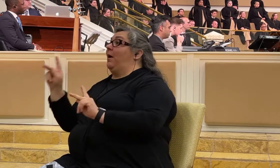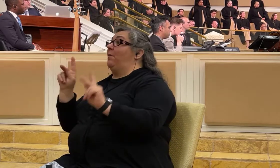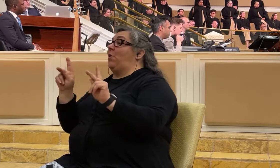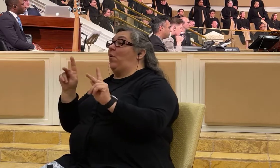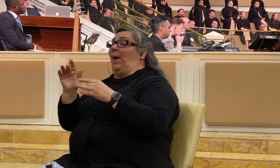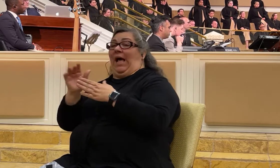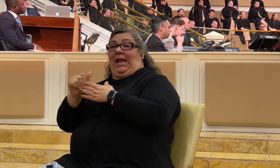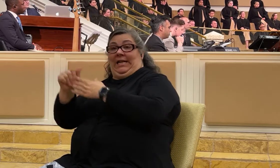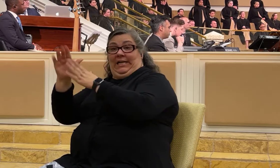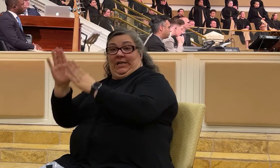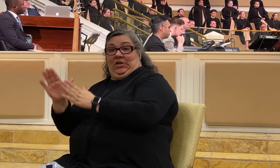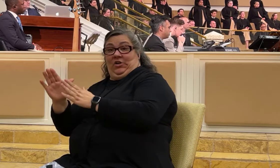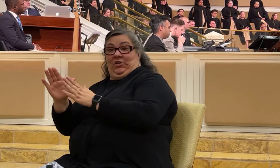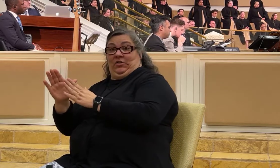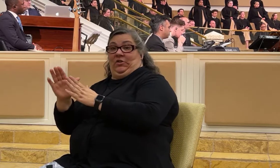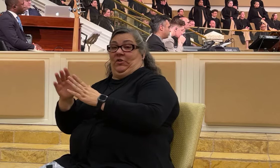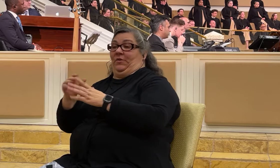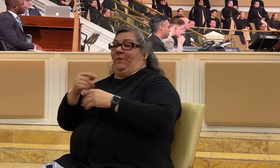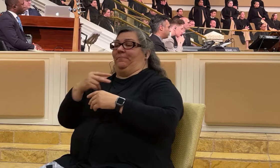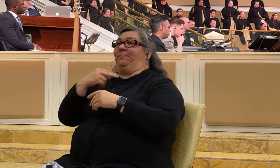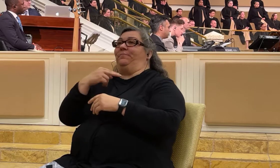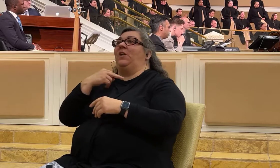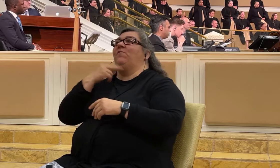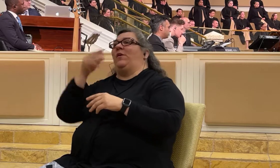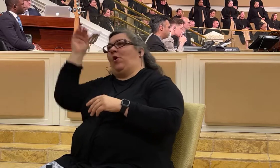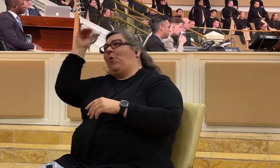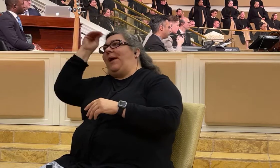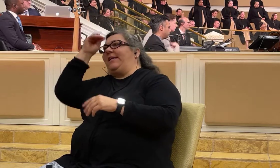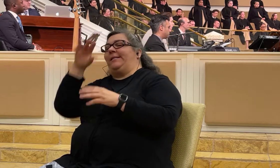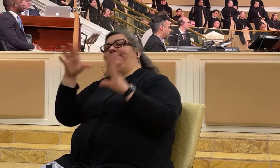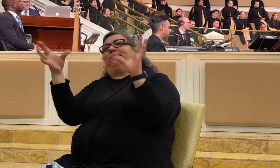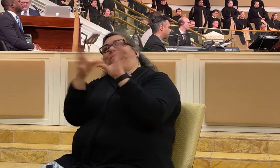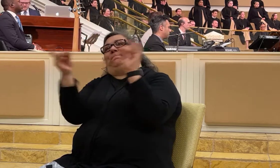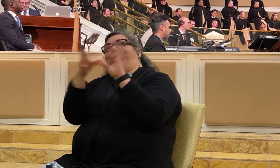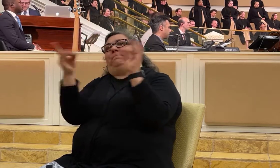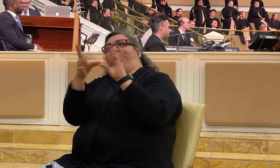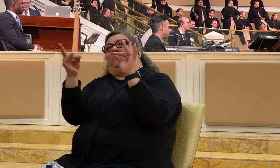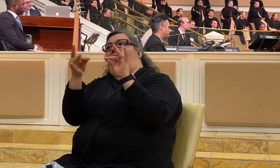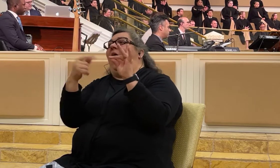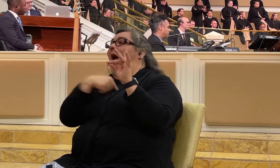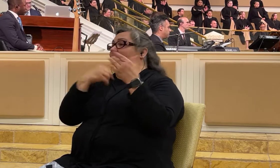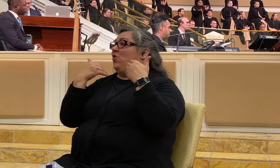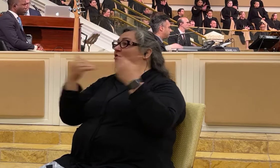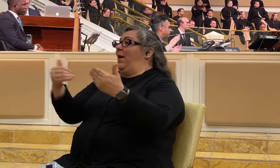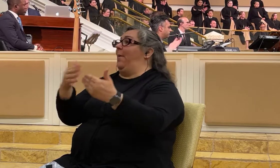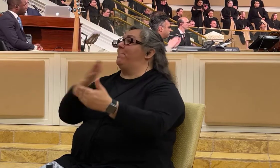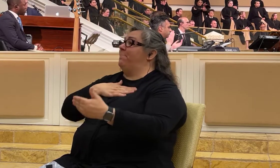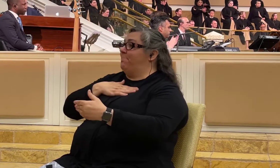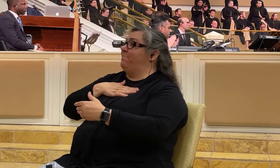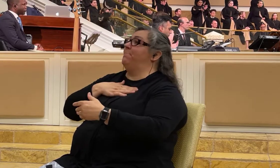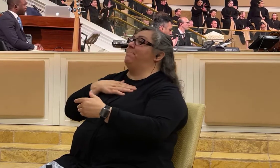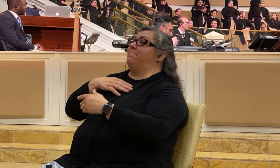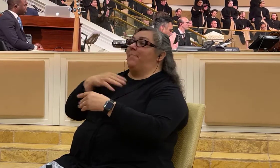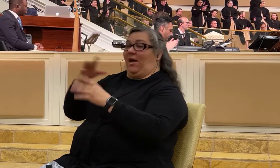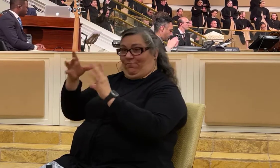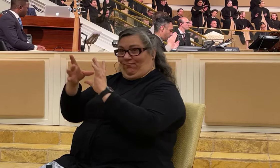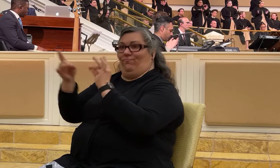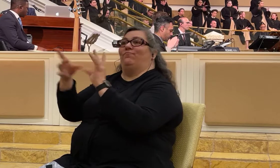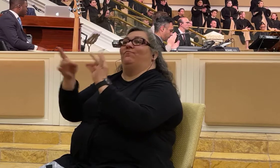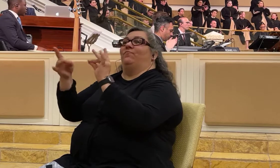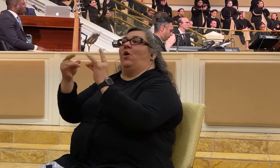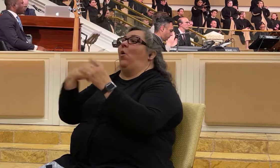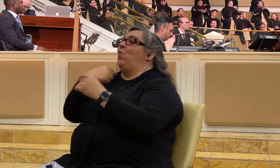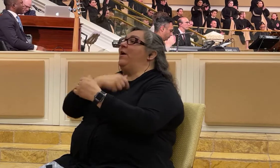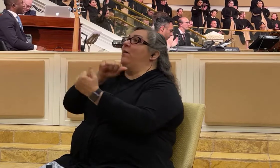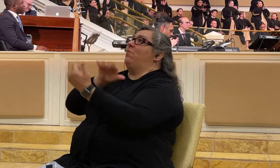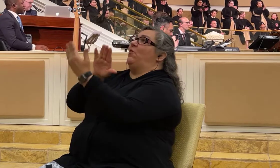that are leaders are giving their voices, we're going to give our voice tonight. Because I know that we have come to Mount Zion, the city